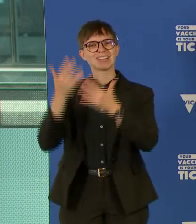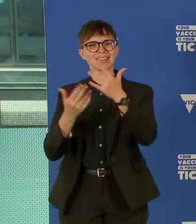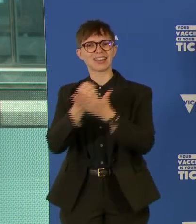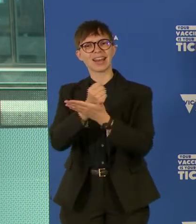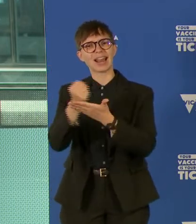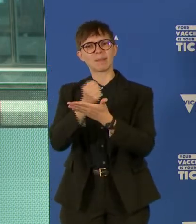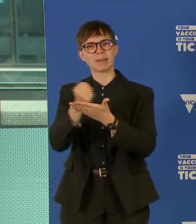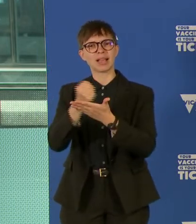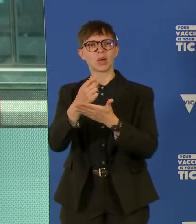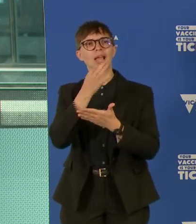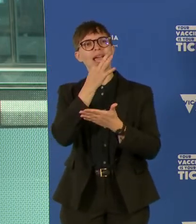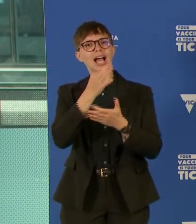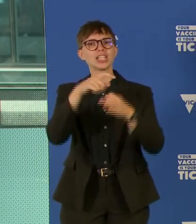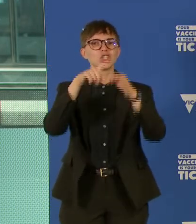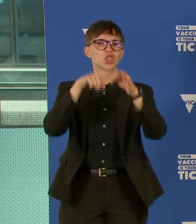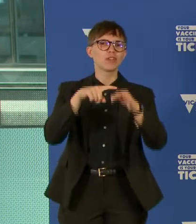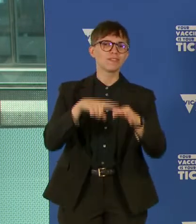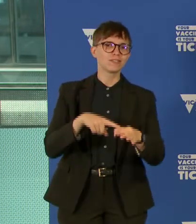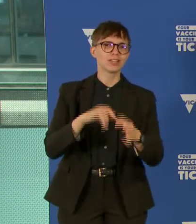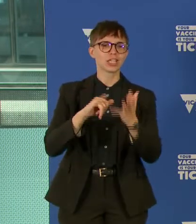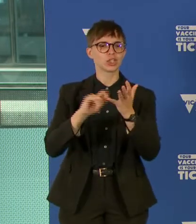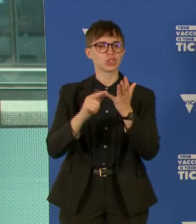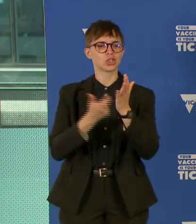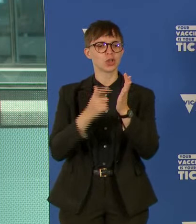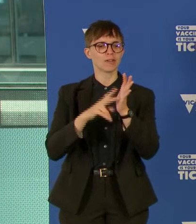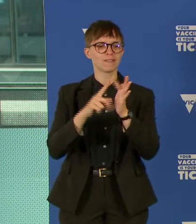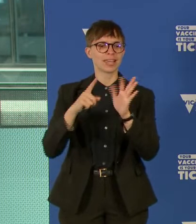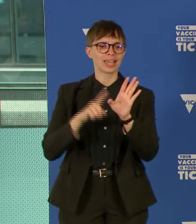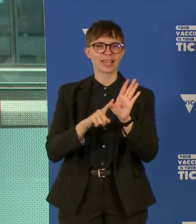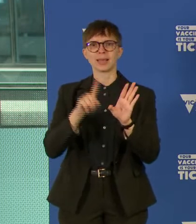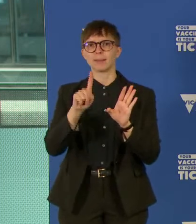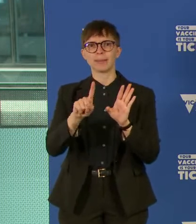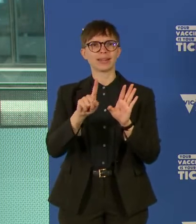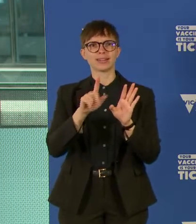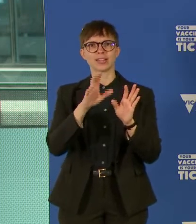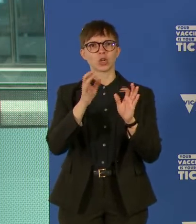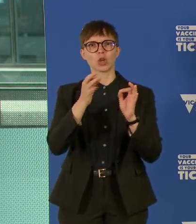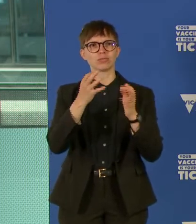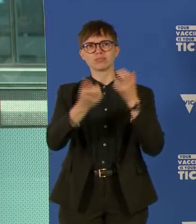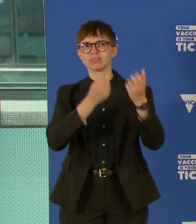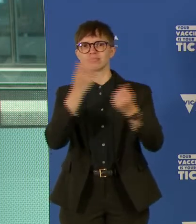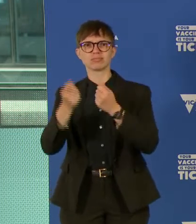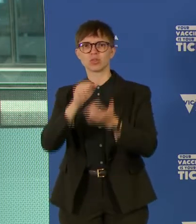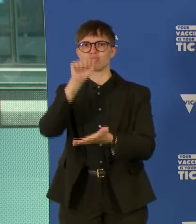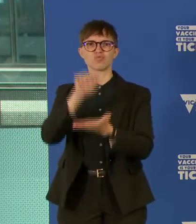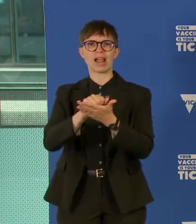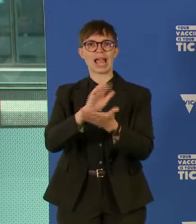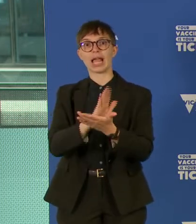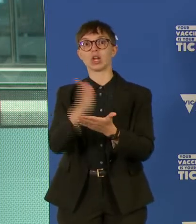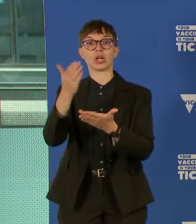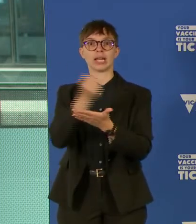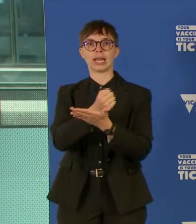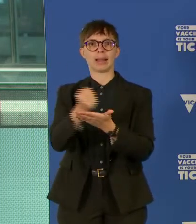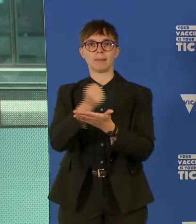surveys if they're doing the right thing rather than the wrong thing, and it's reasonably high. But you'll see circumstances, as Richard no doubt has,